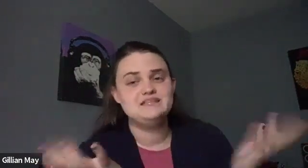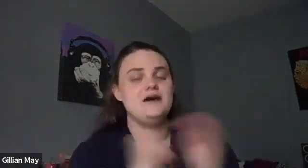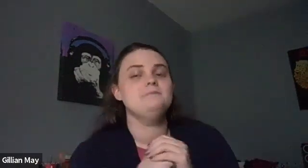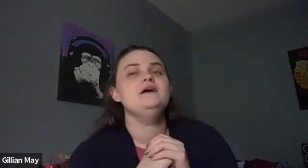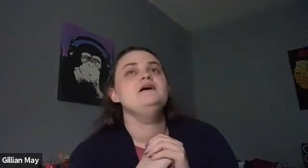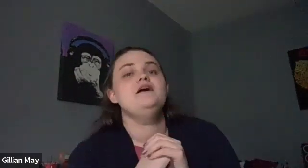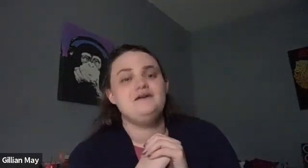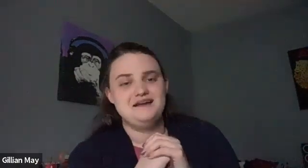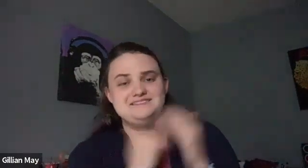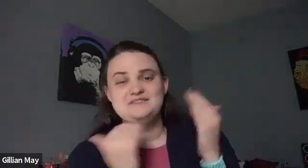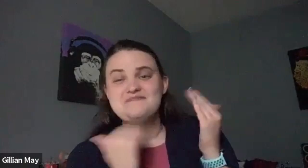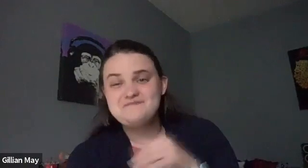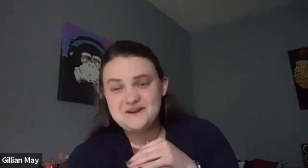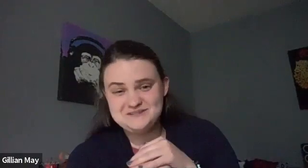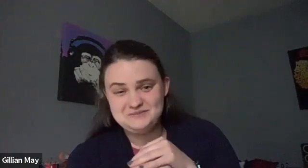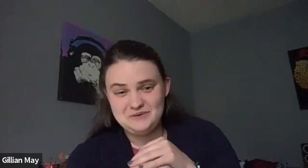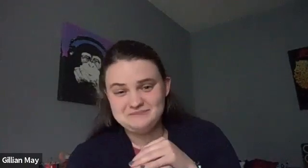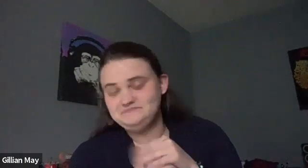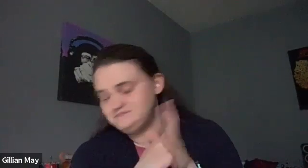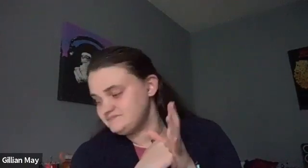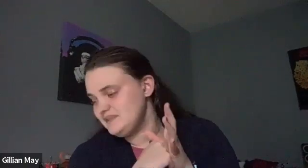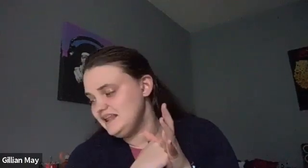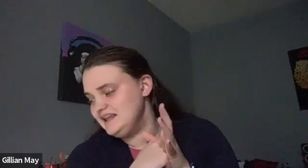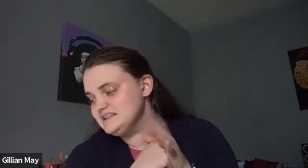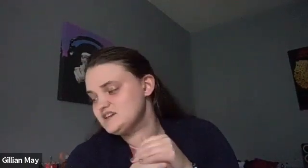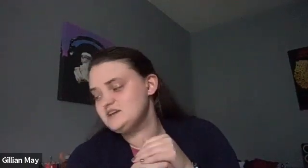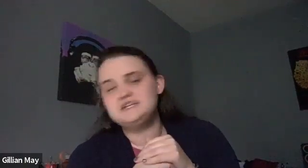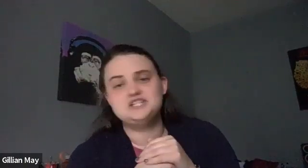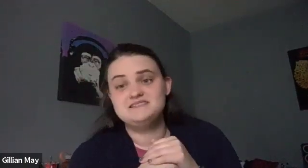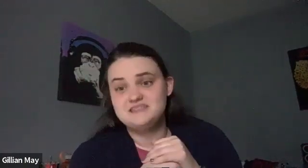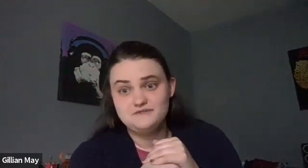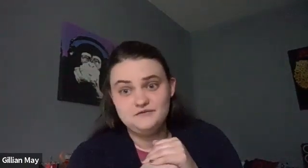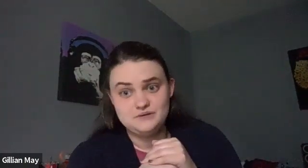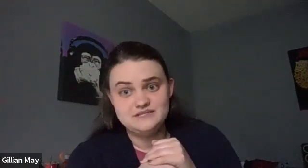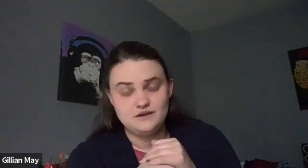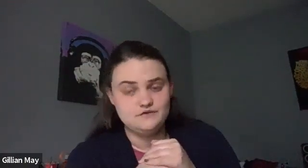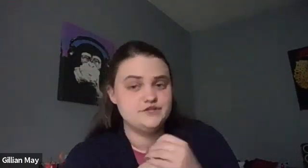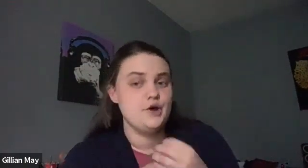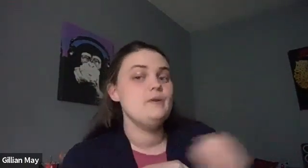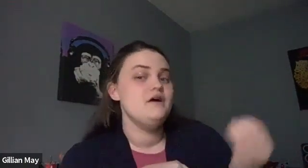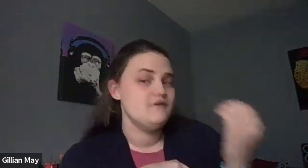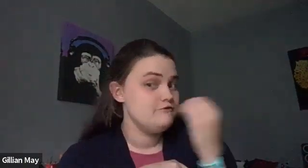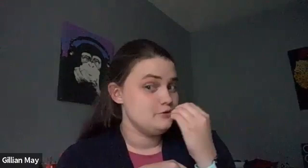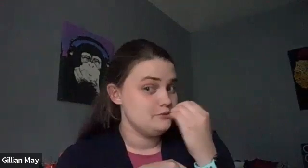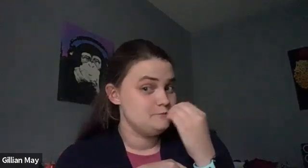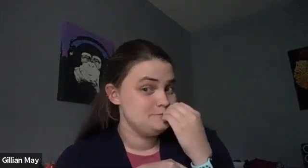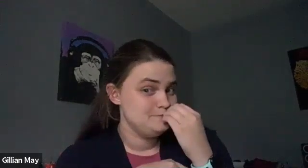say that. All right. So the first one is going to be just the sign for food itself. So food.